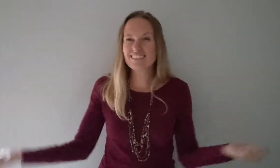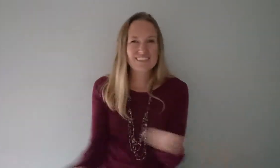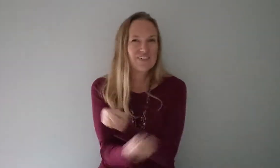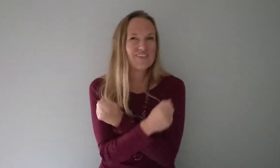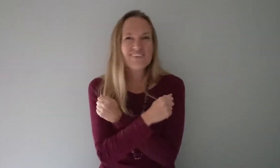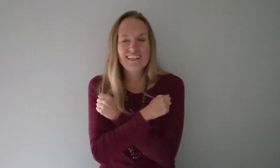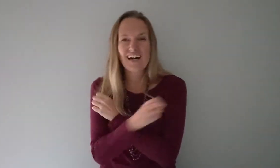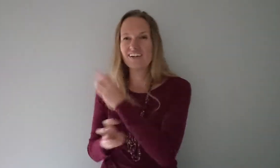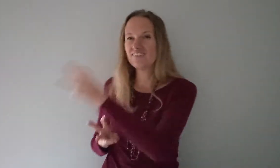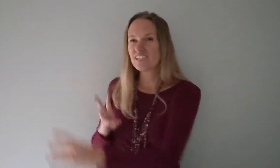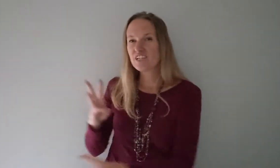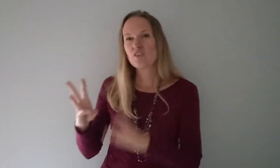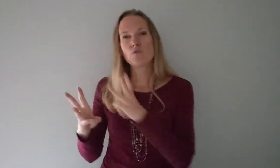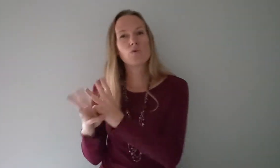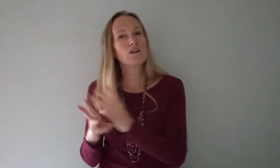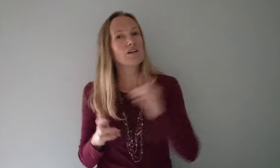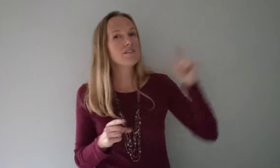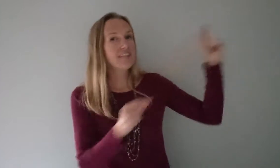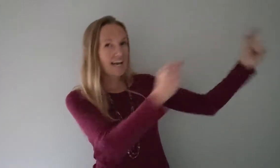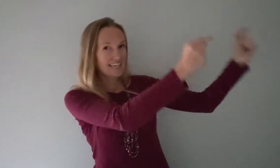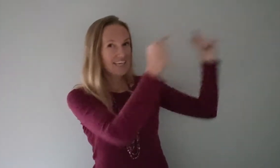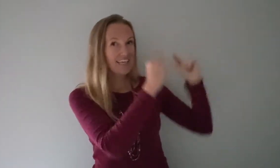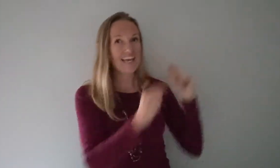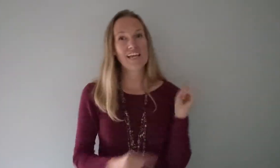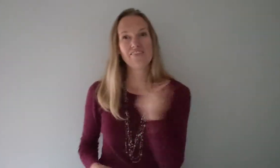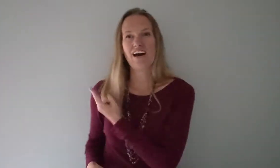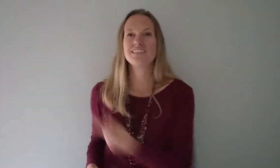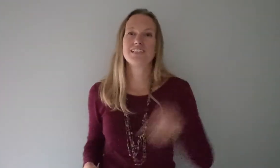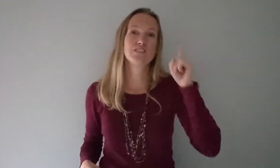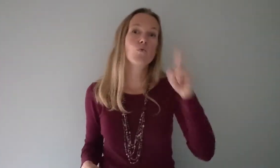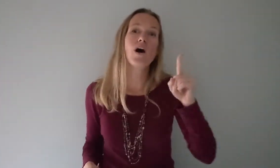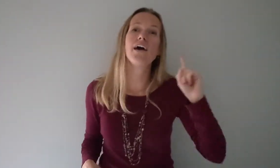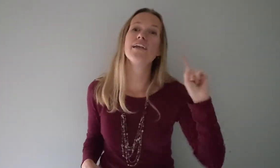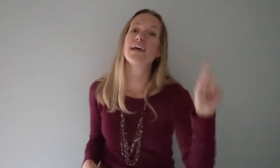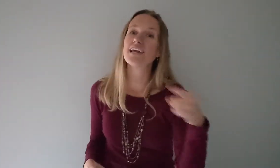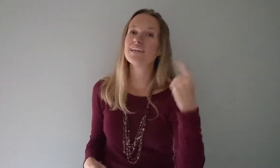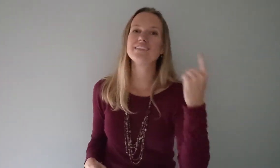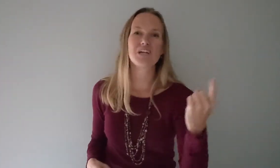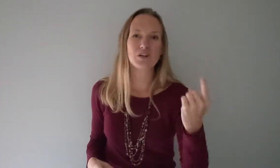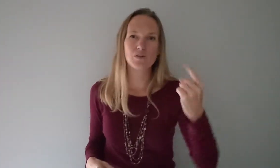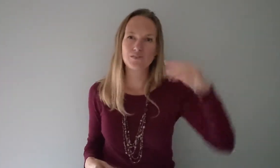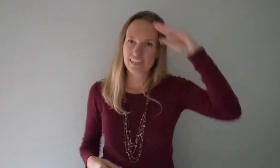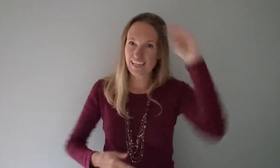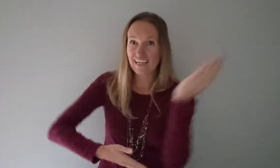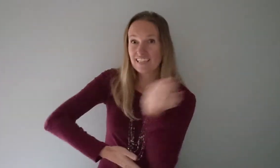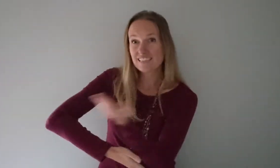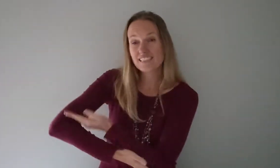so loved the world that he gave us his one and only